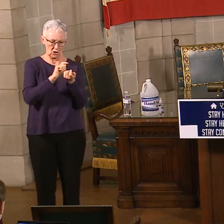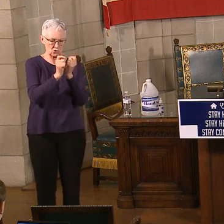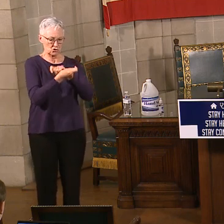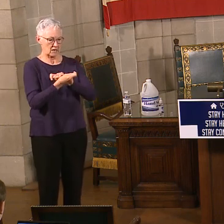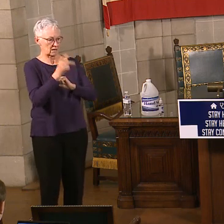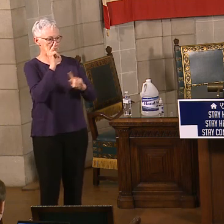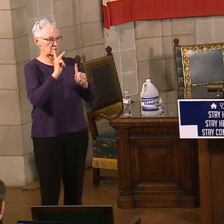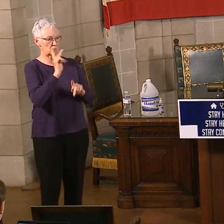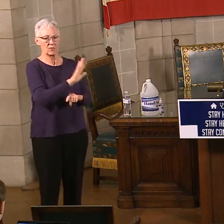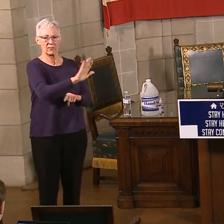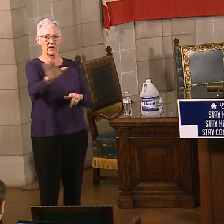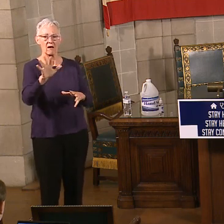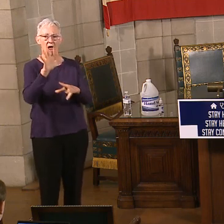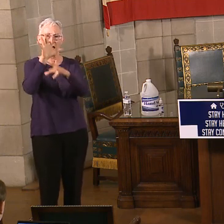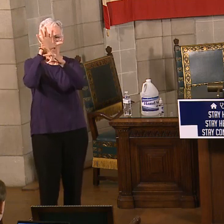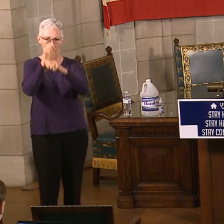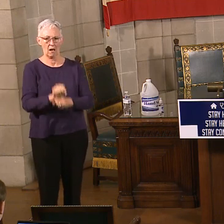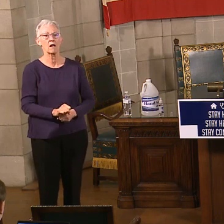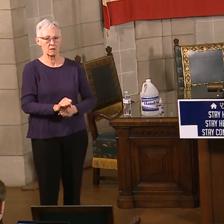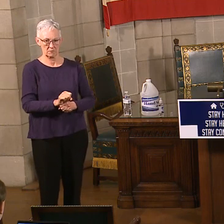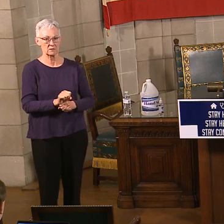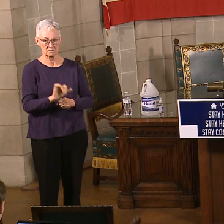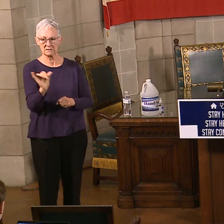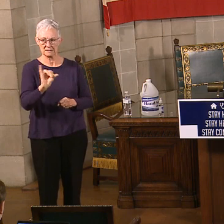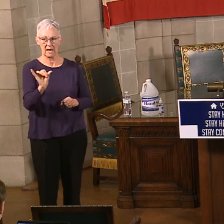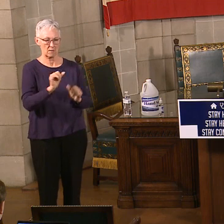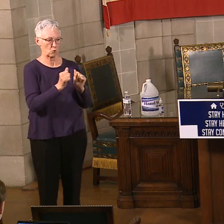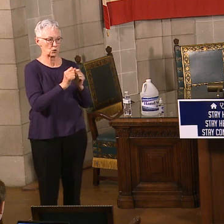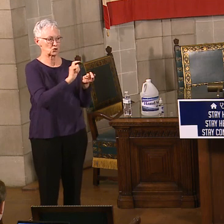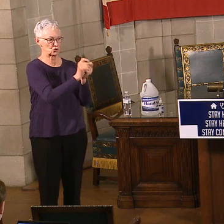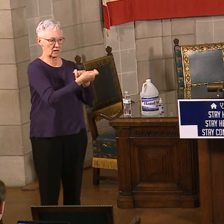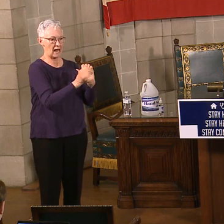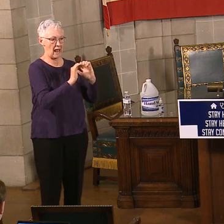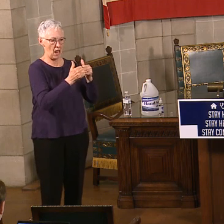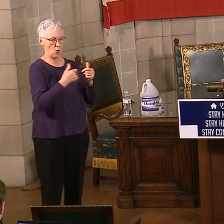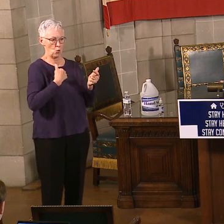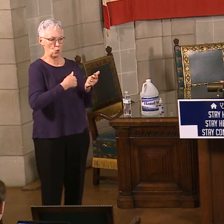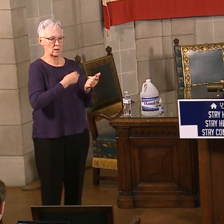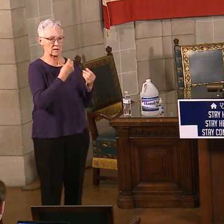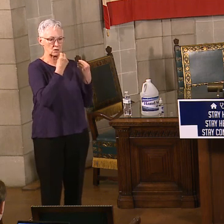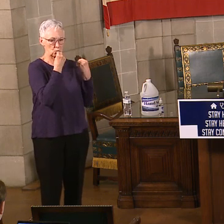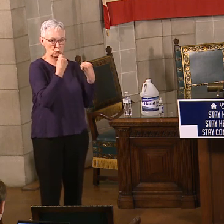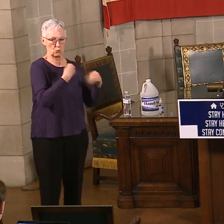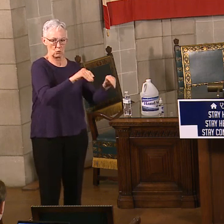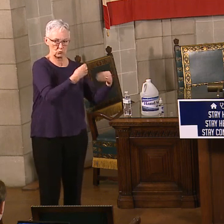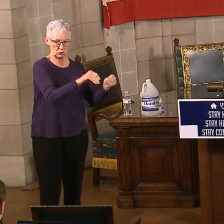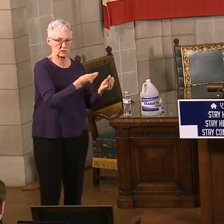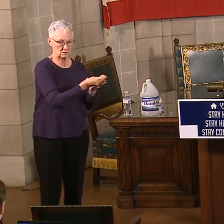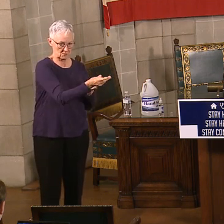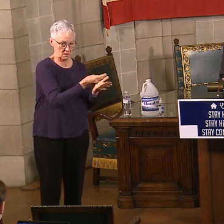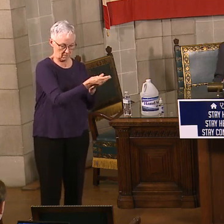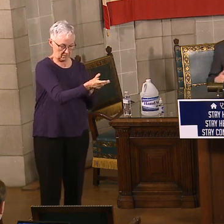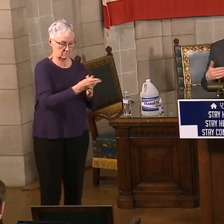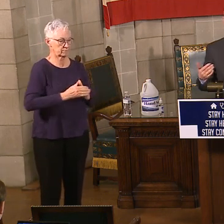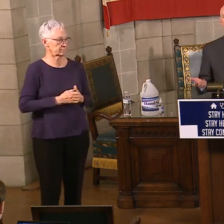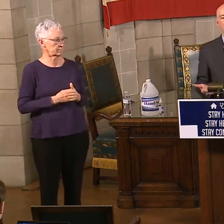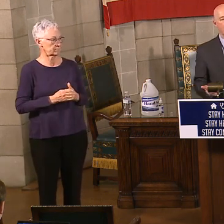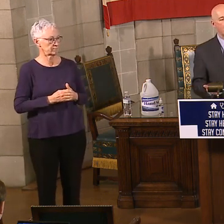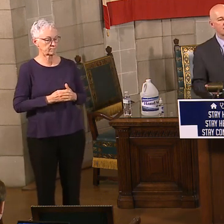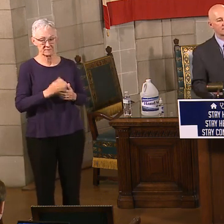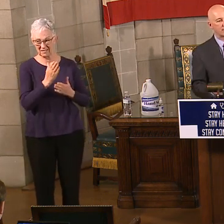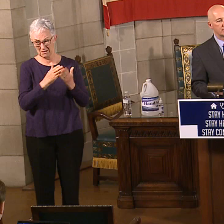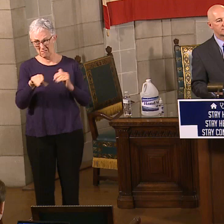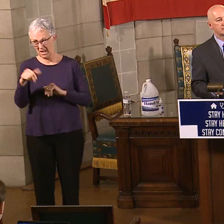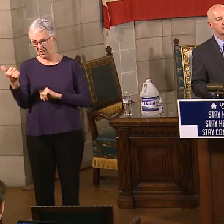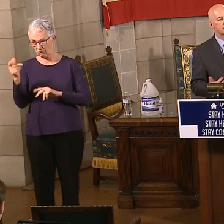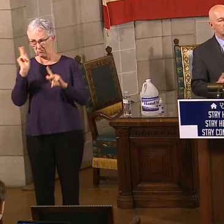those social interactions like what we're doing with regard to shopping. We've also seen a number of other people that are doing their